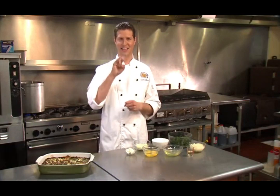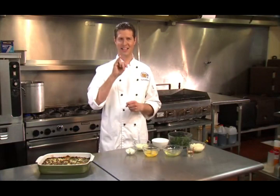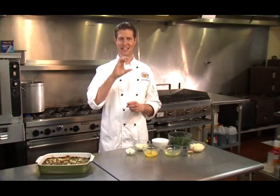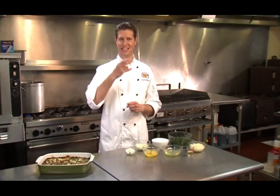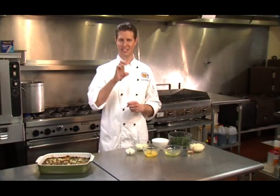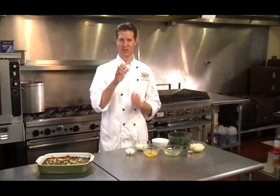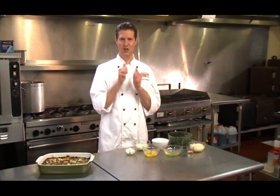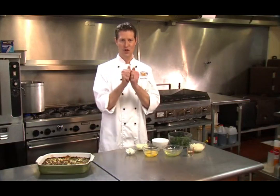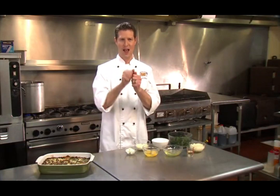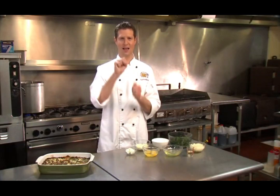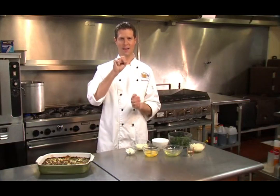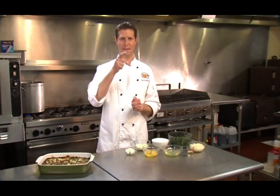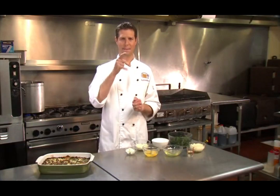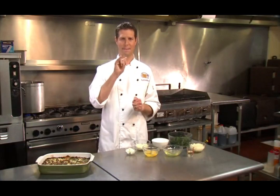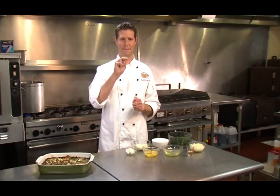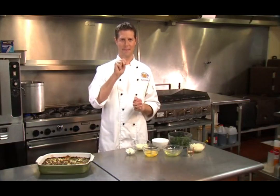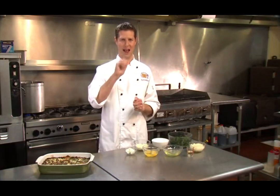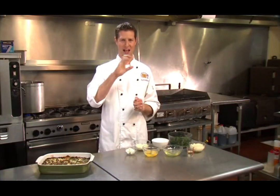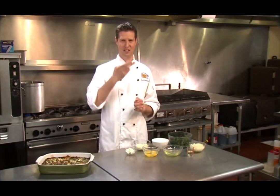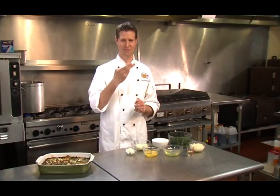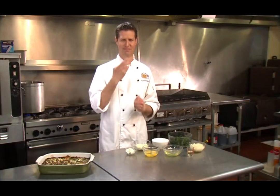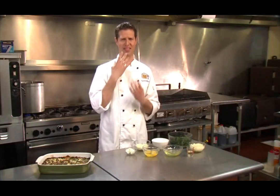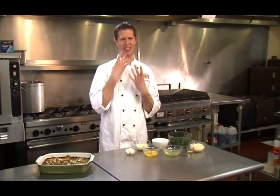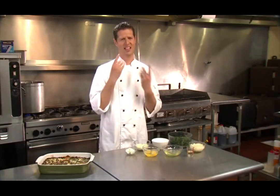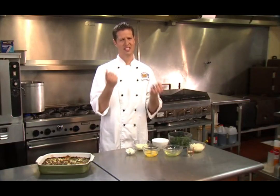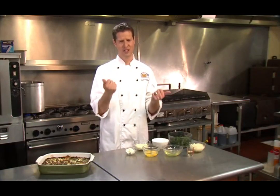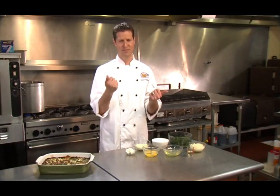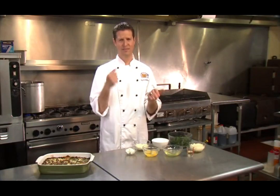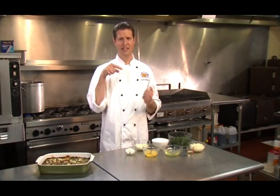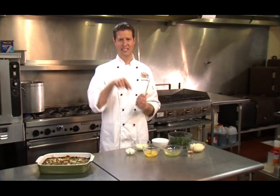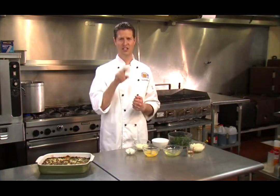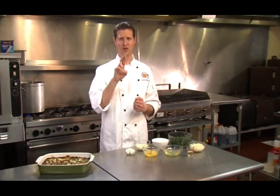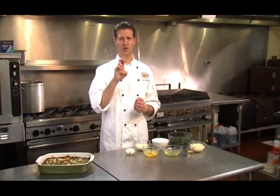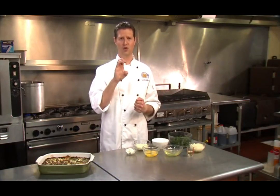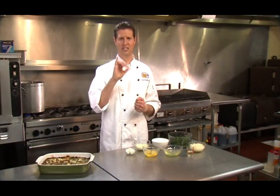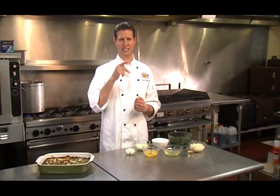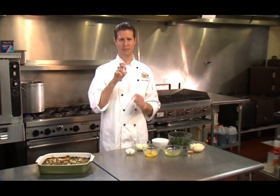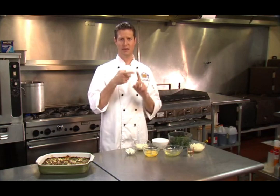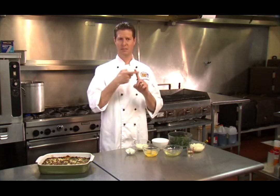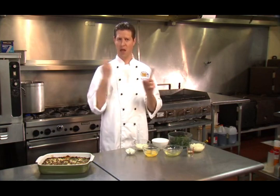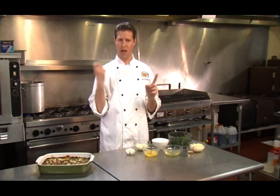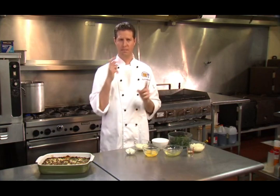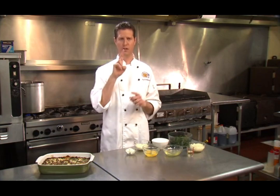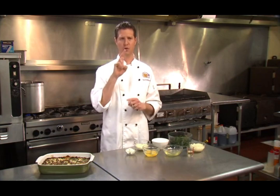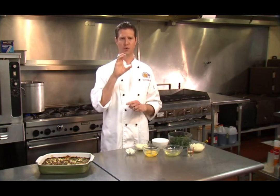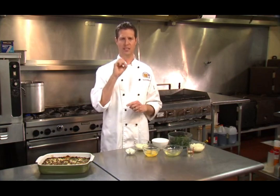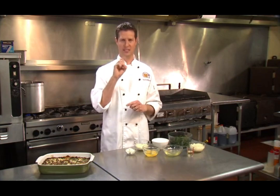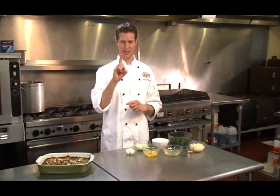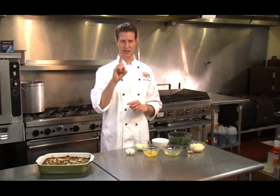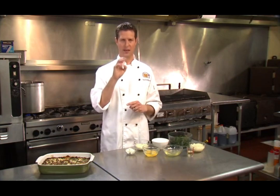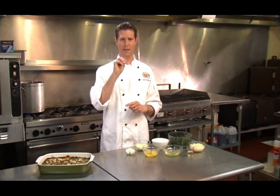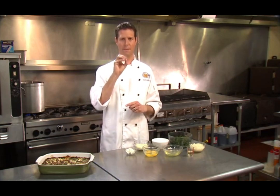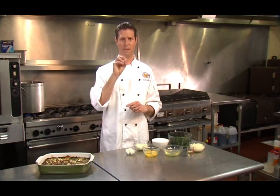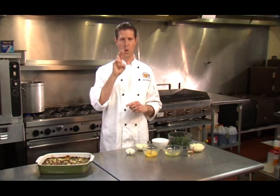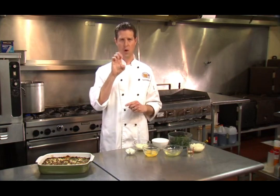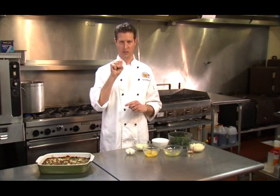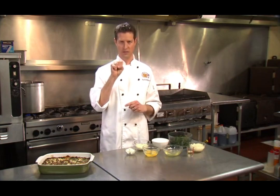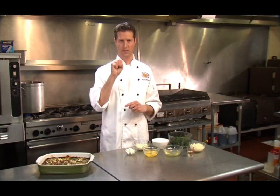Making quiche with spinach is delicious. This recipe is from the UCSD Moores Cancer